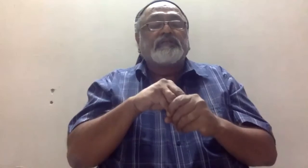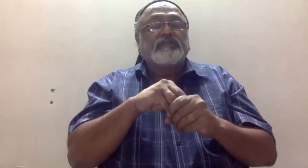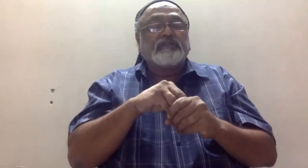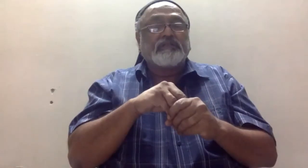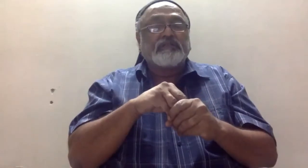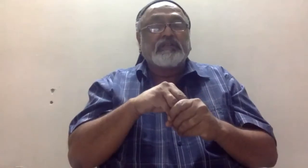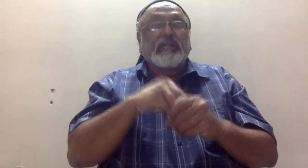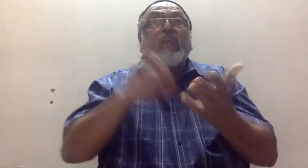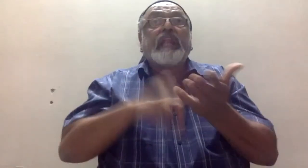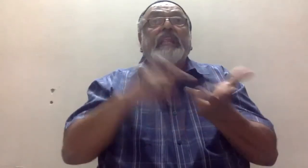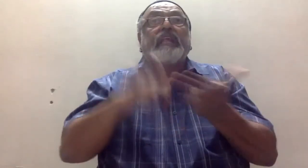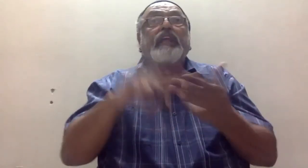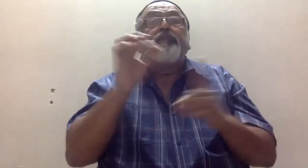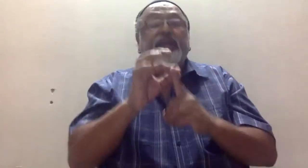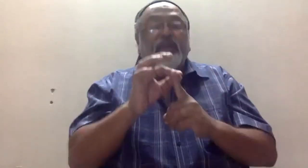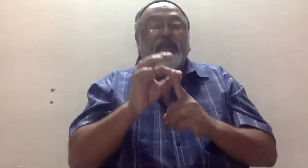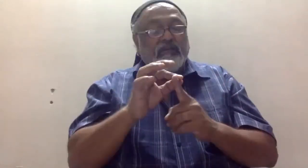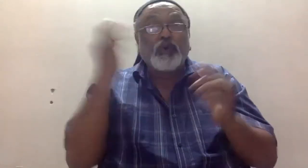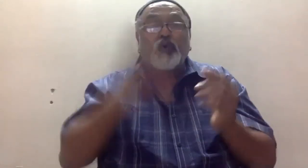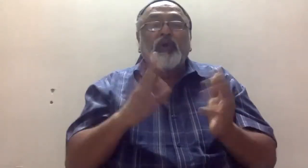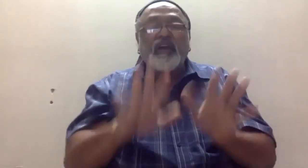NEP, also the earlier policy